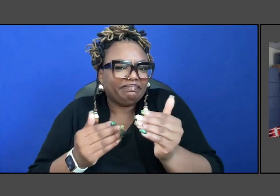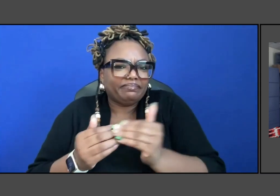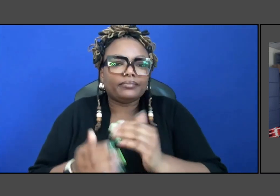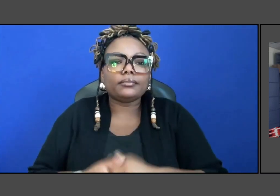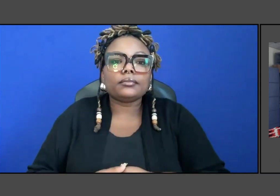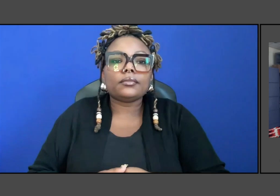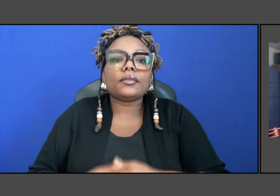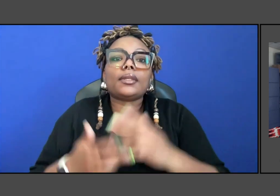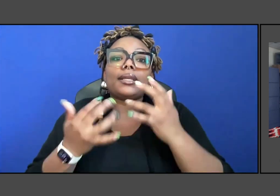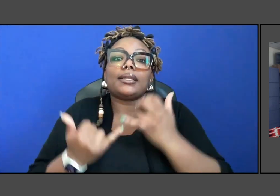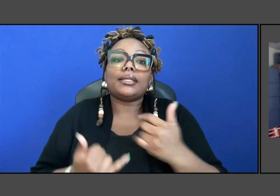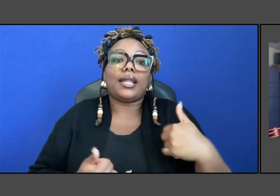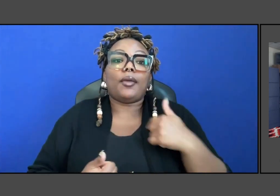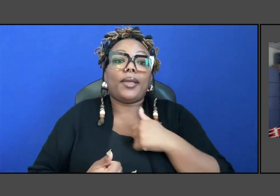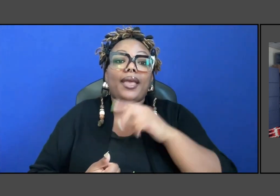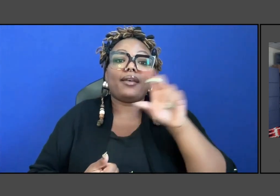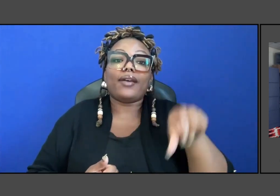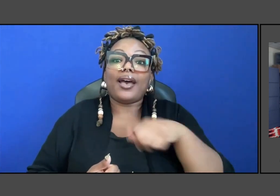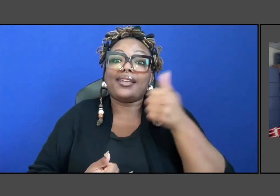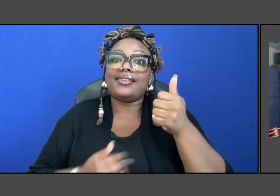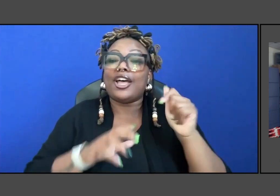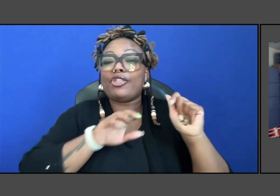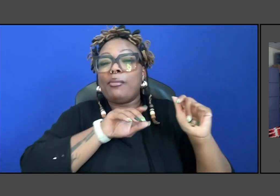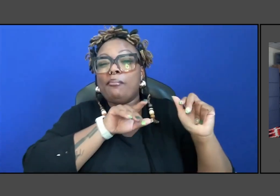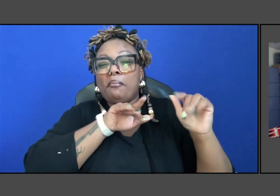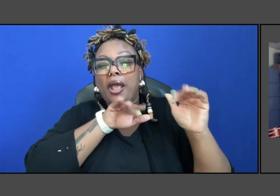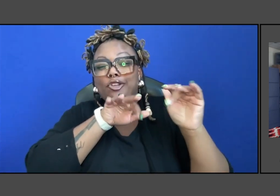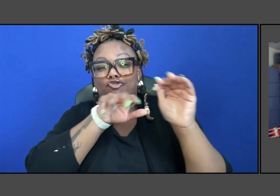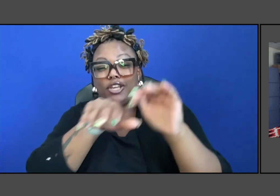another round of migration, a very